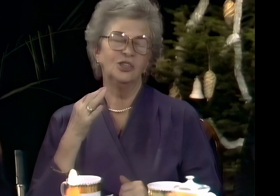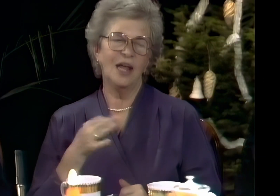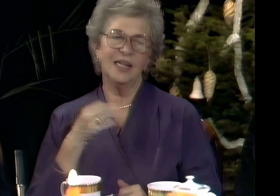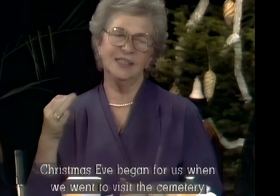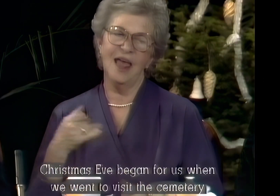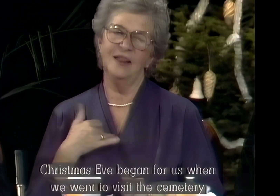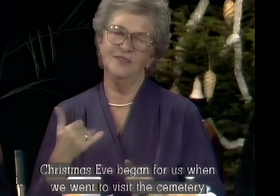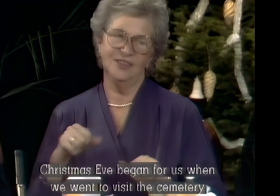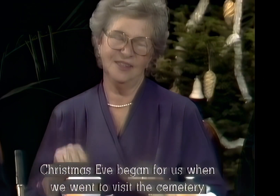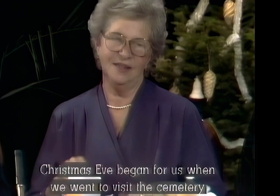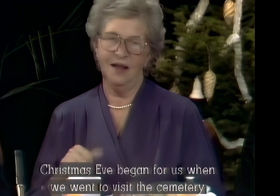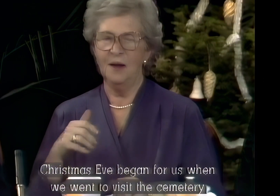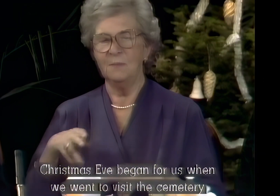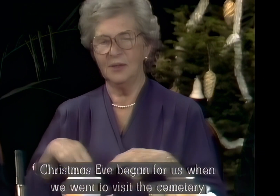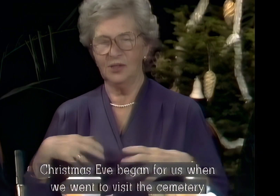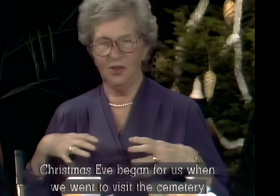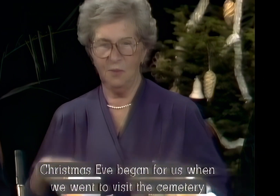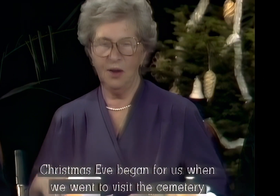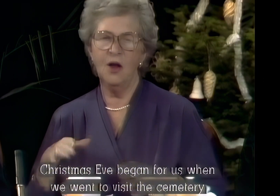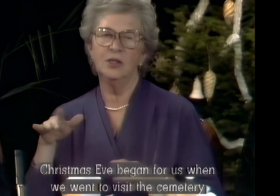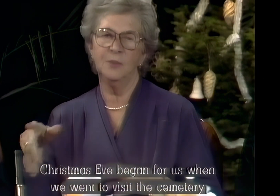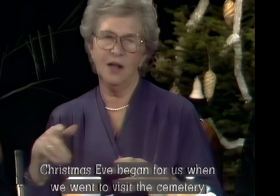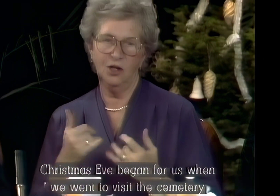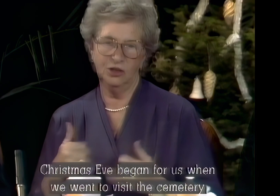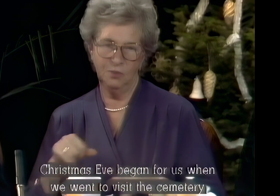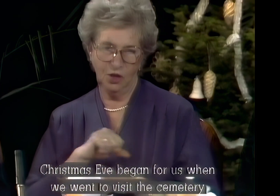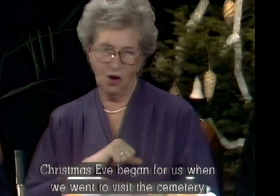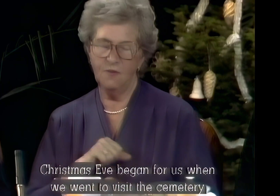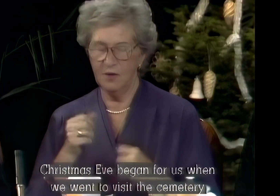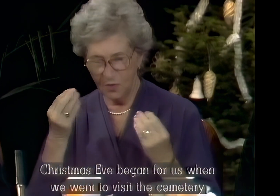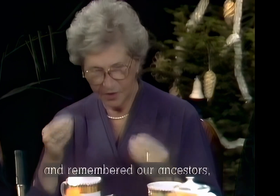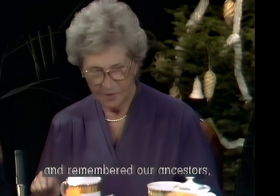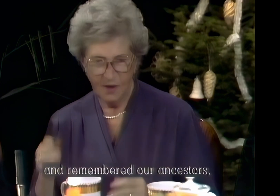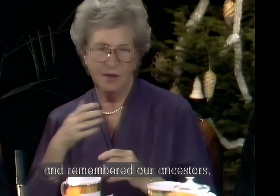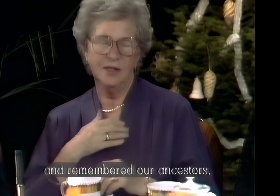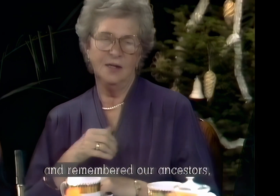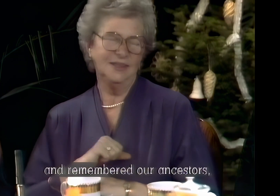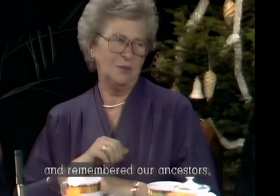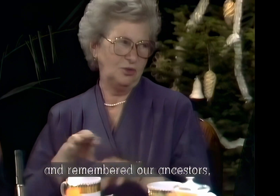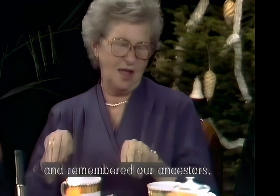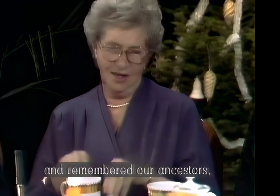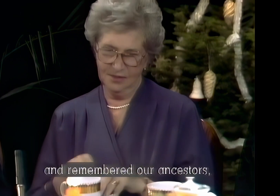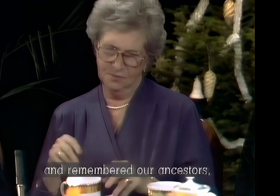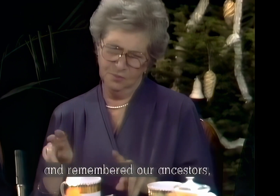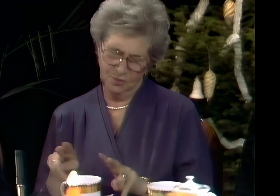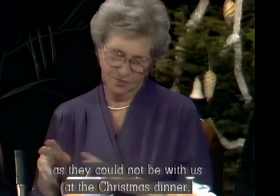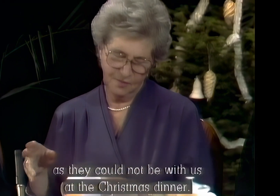Ano, Štědrý den u nás začínal tím, že dopoledne jsme šli navštívit hřbitov, abychom